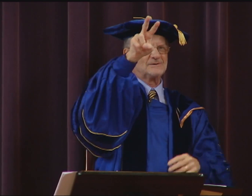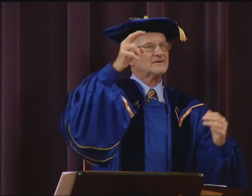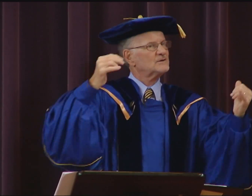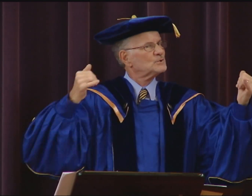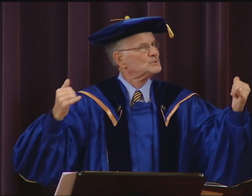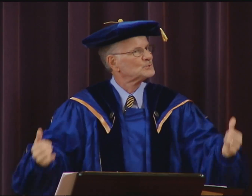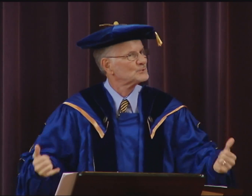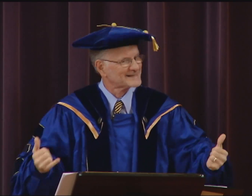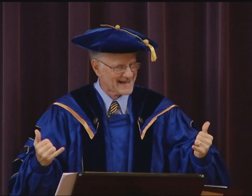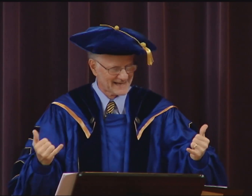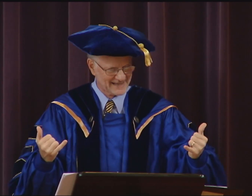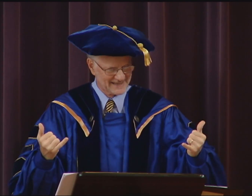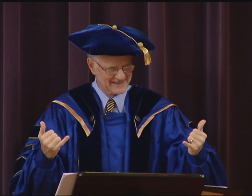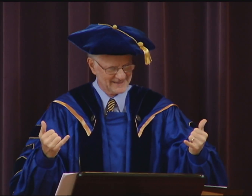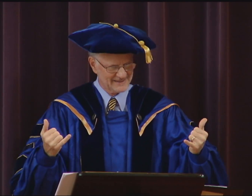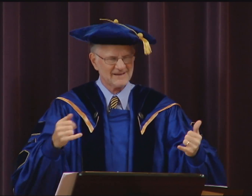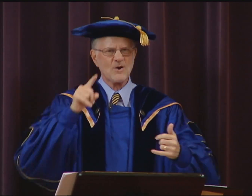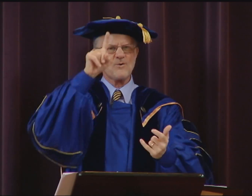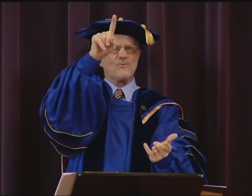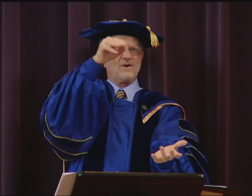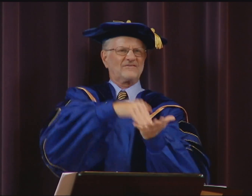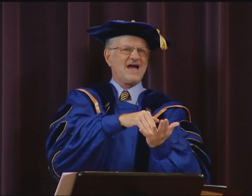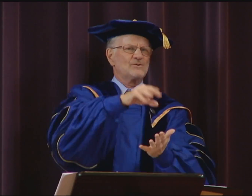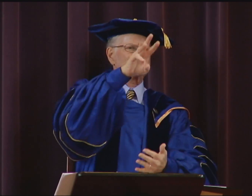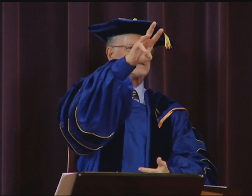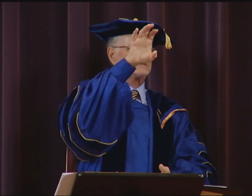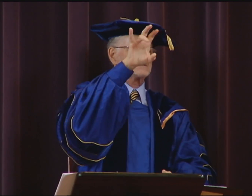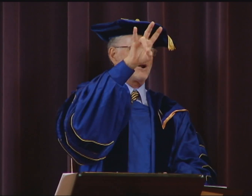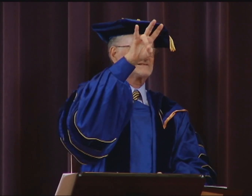492 students. And today,